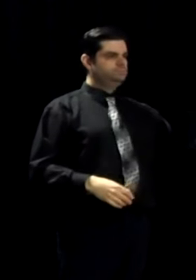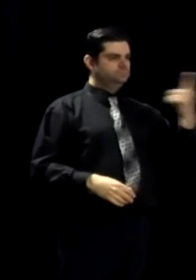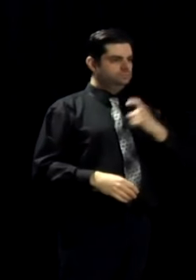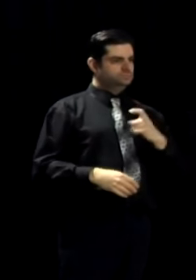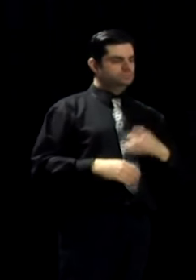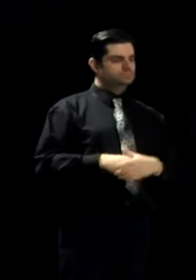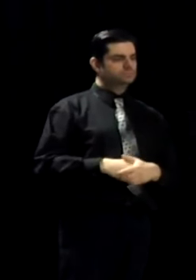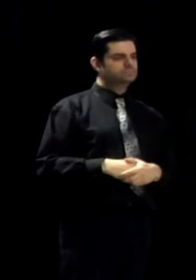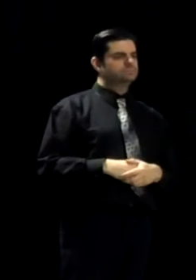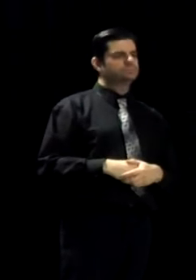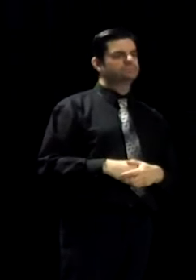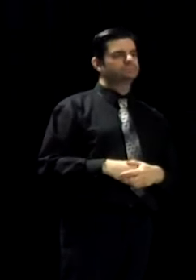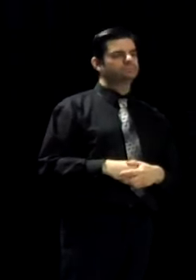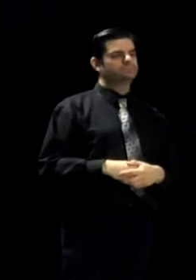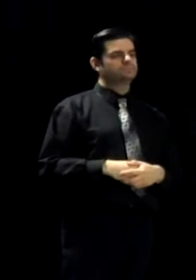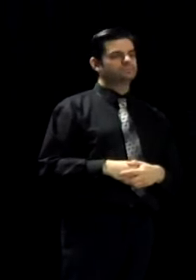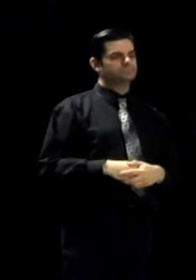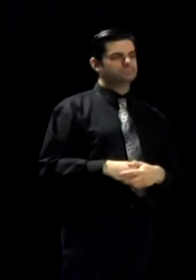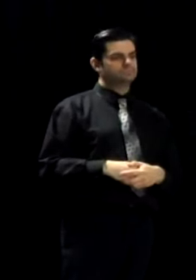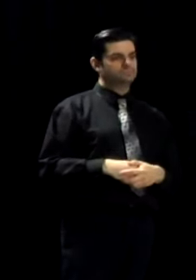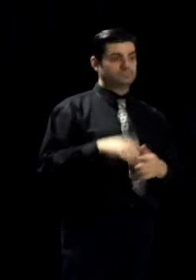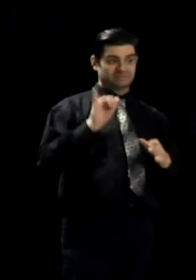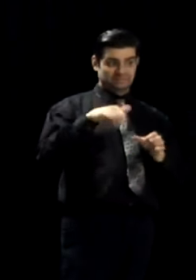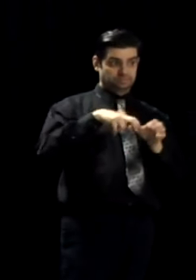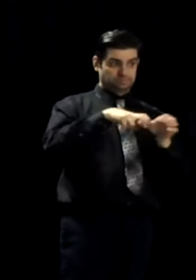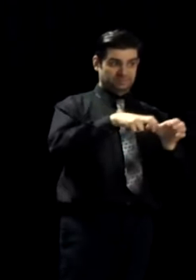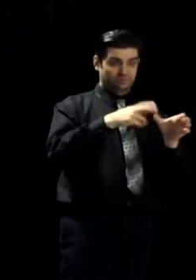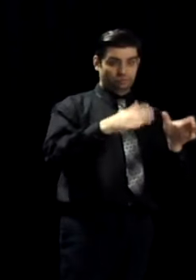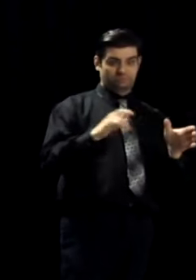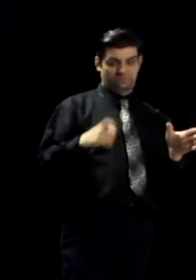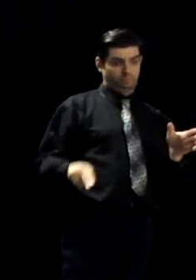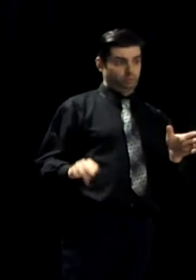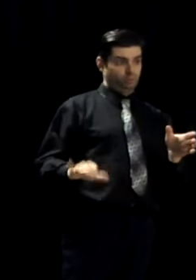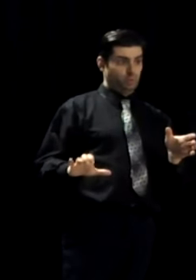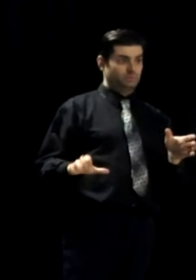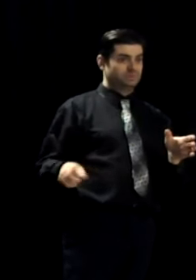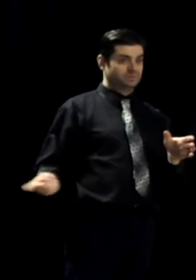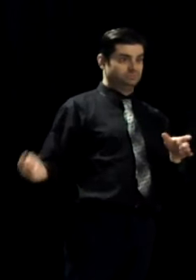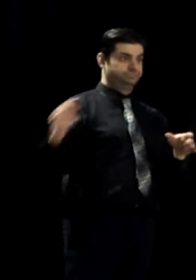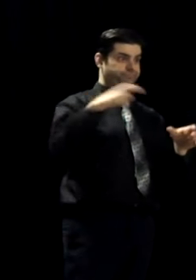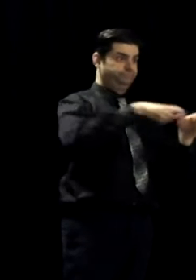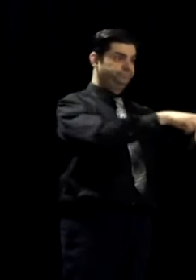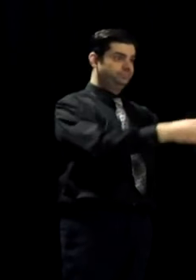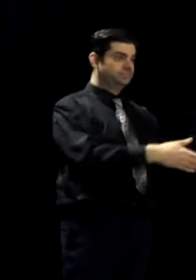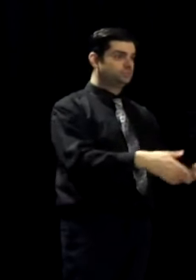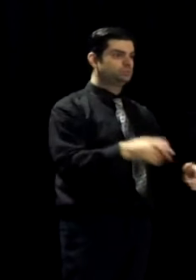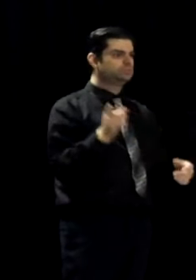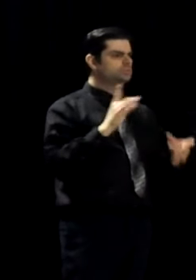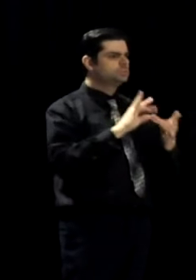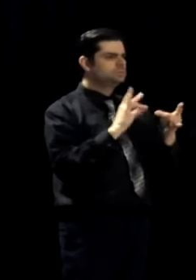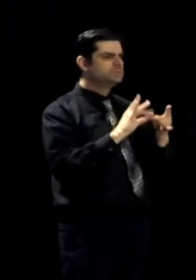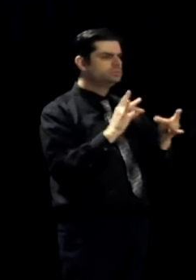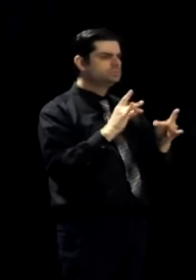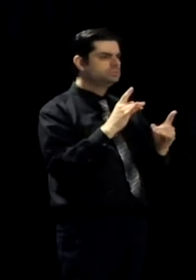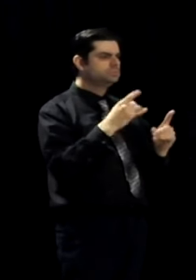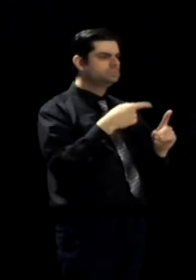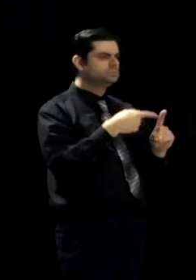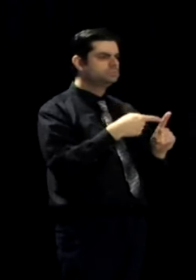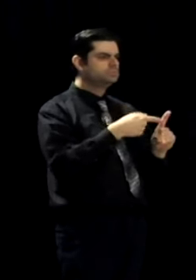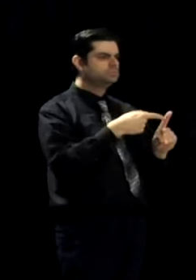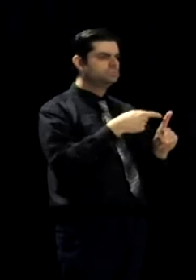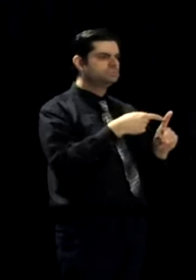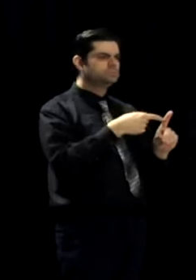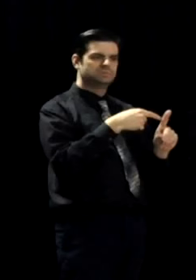Regarding the passenger who tested positive on the Greyhound bus, you mentioned that that person isn't an Onondaga County